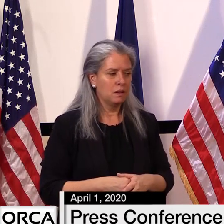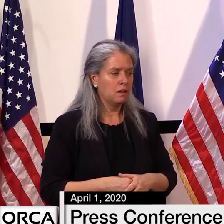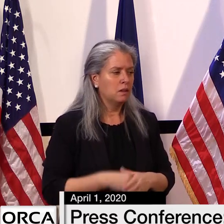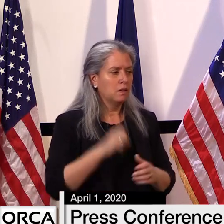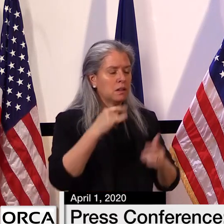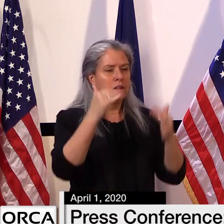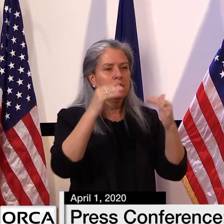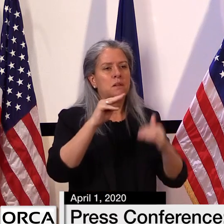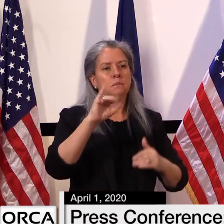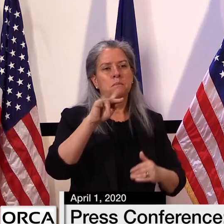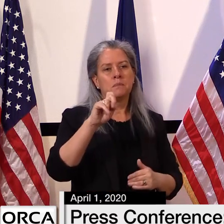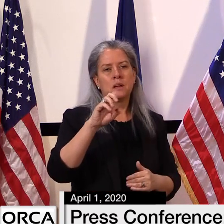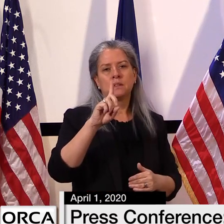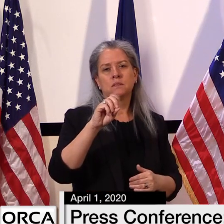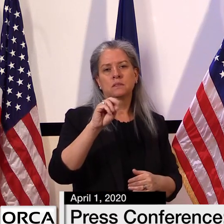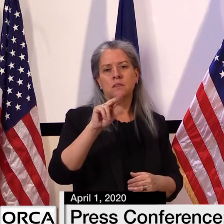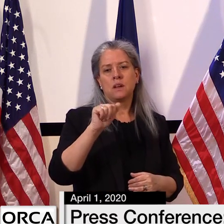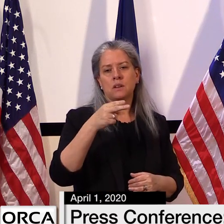Thank you for all your work.